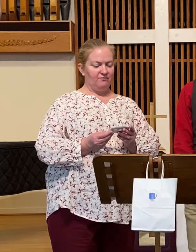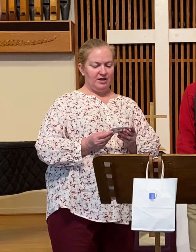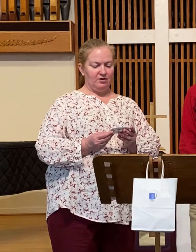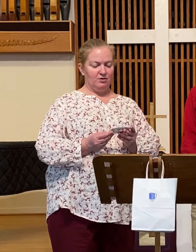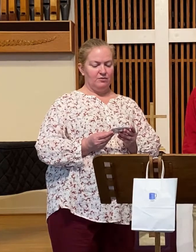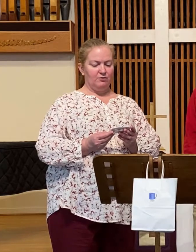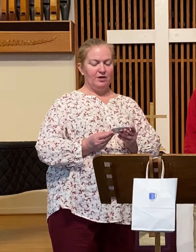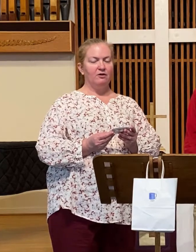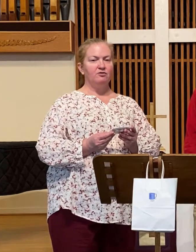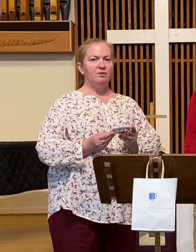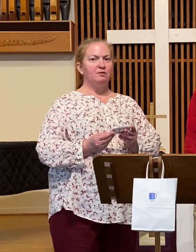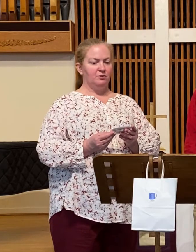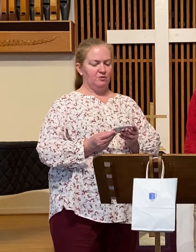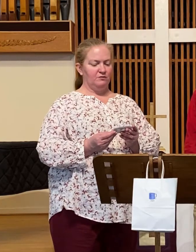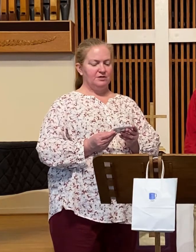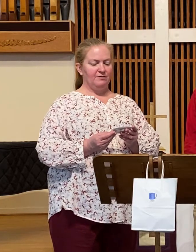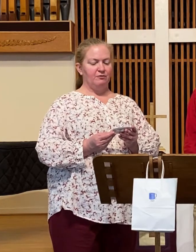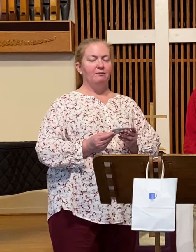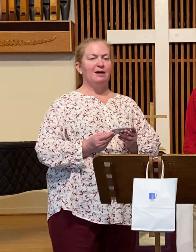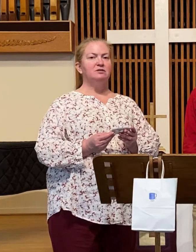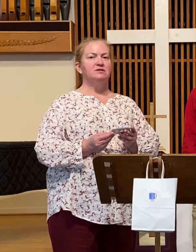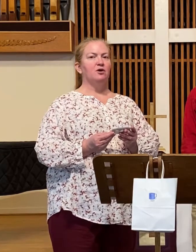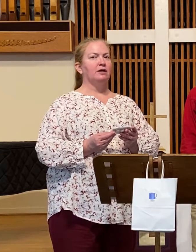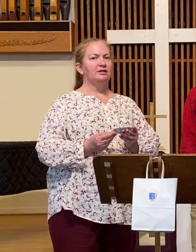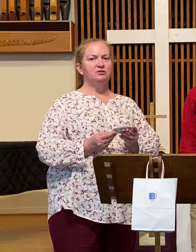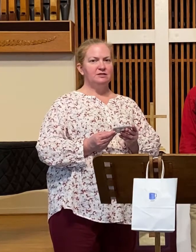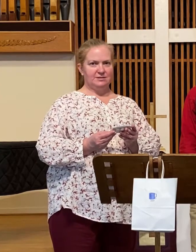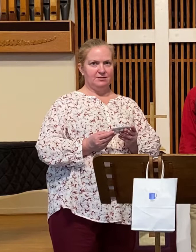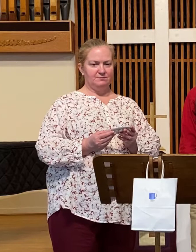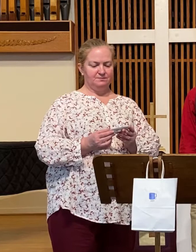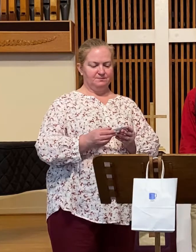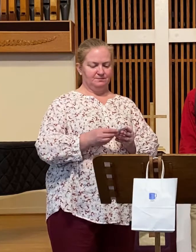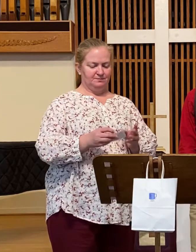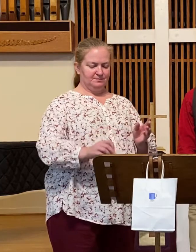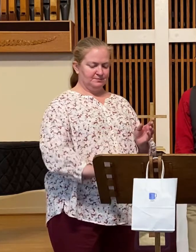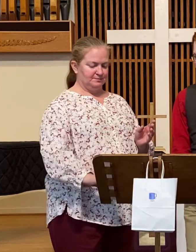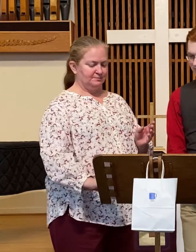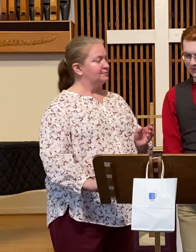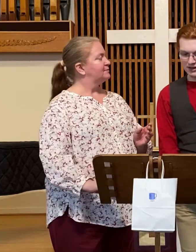fear, though the earth be removed and though the mountains fall into the sea. Yes.